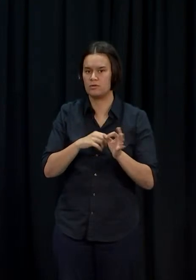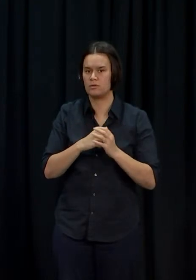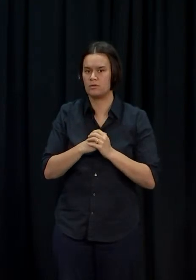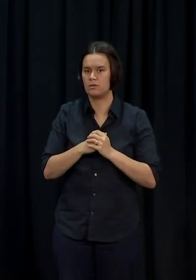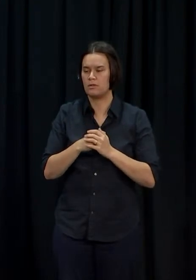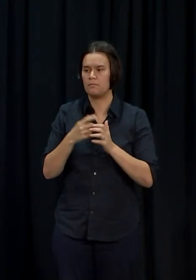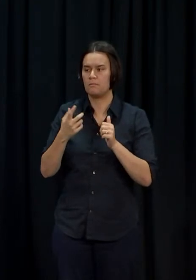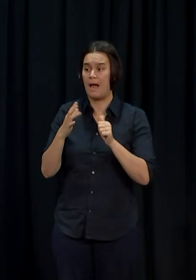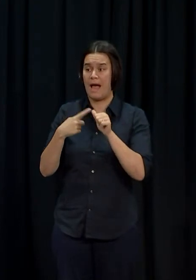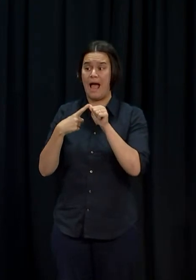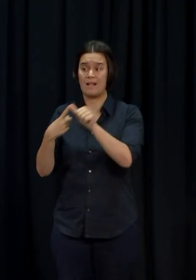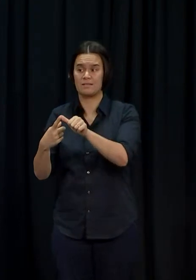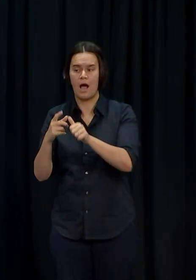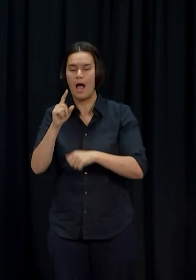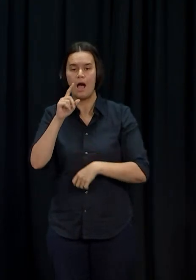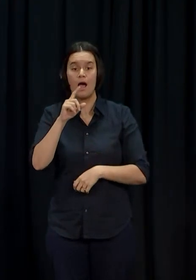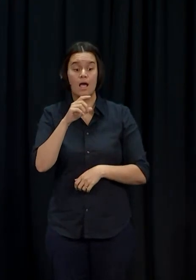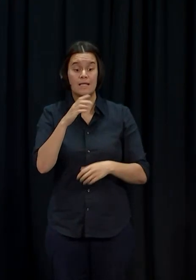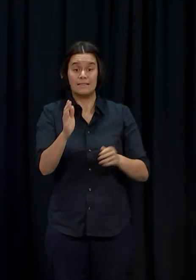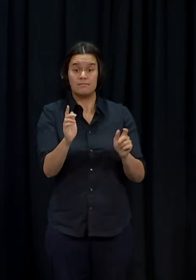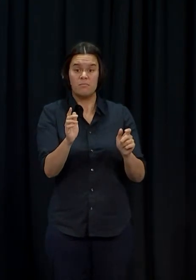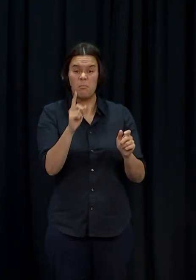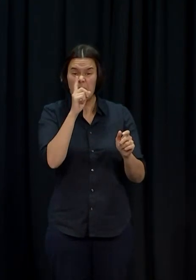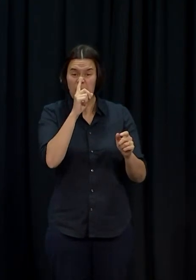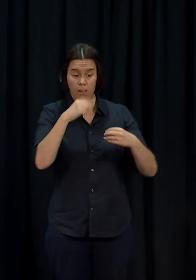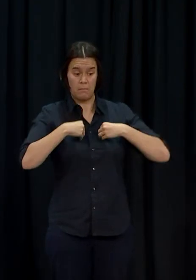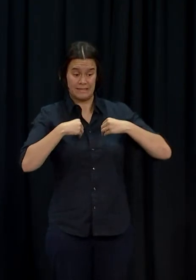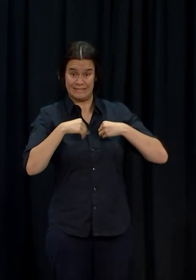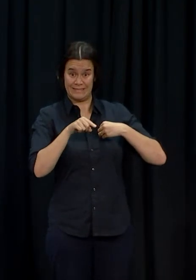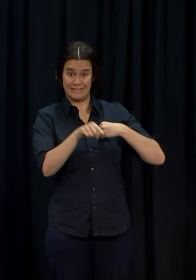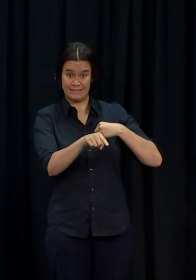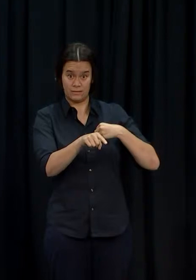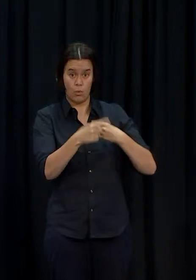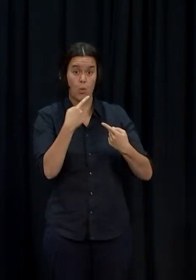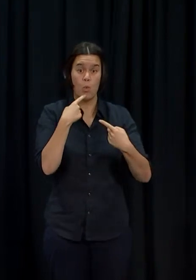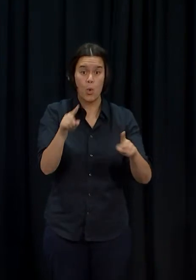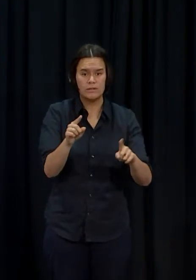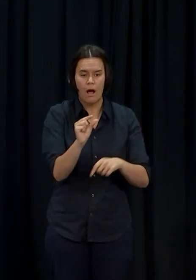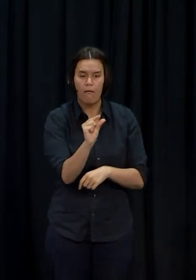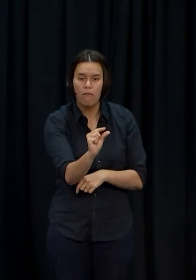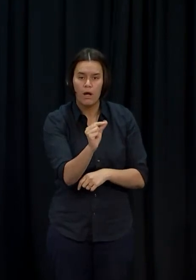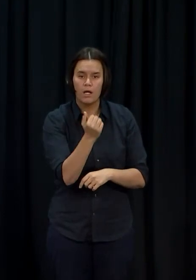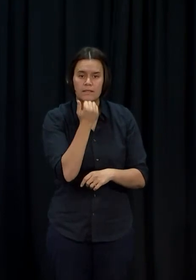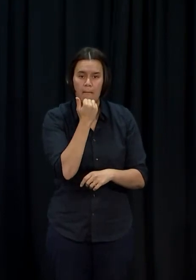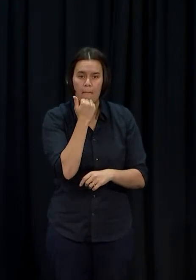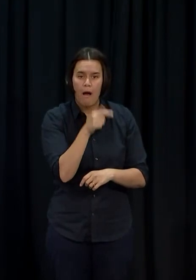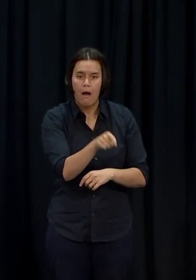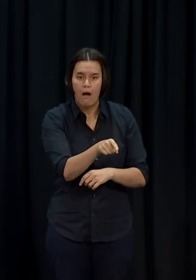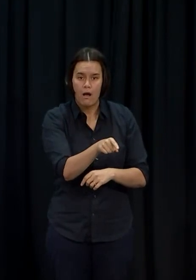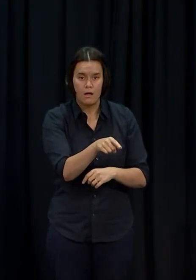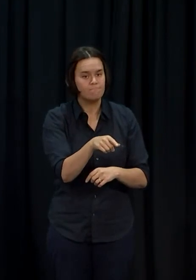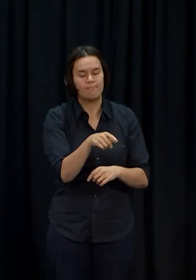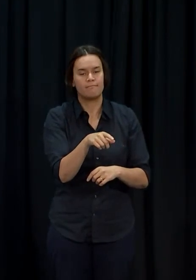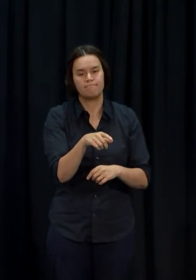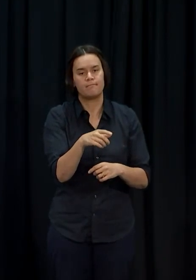there is no guarantee that small orders would have been filled in the environment that we are currently in. Could you just go